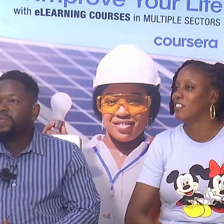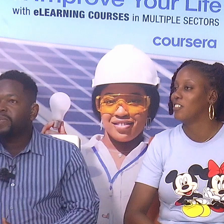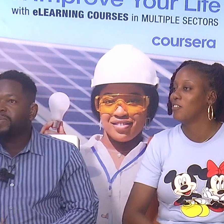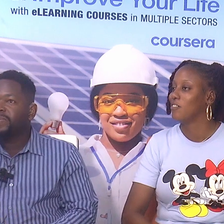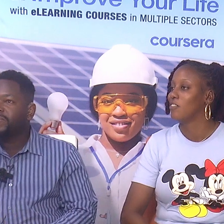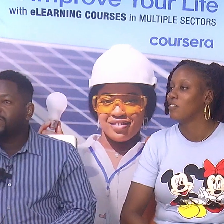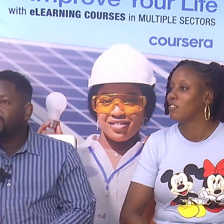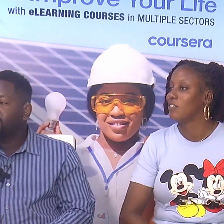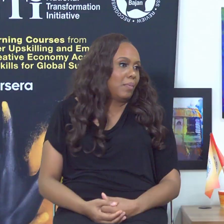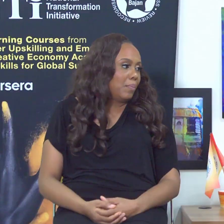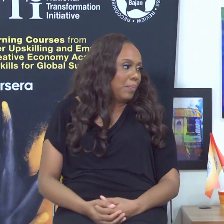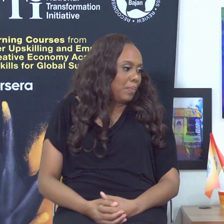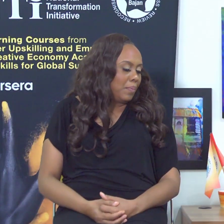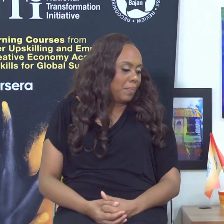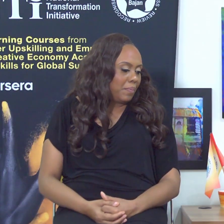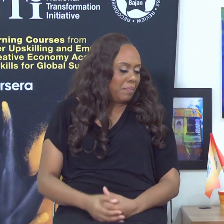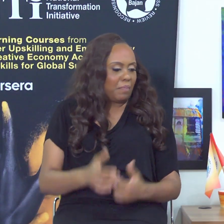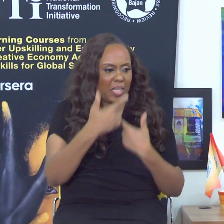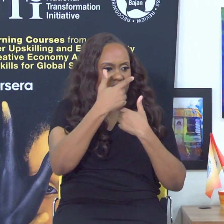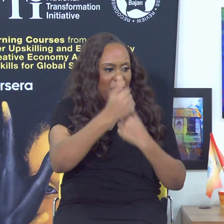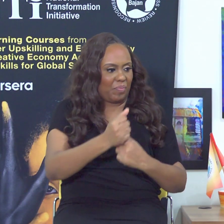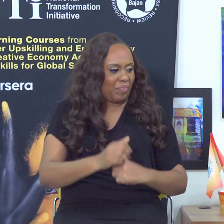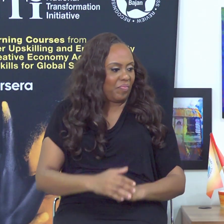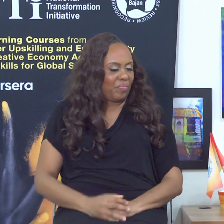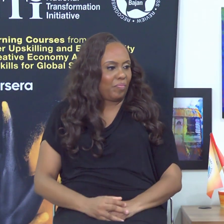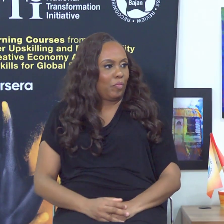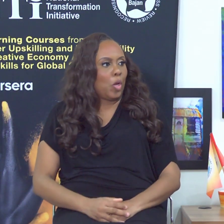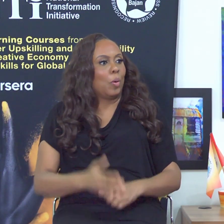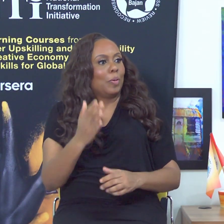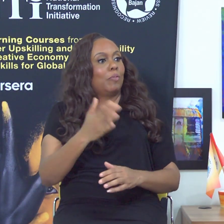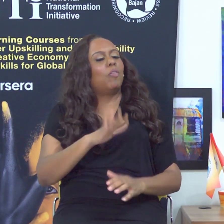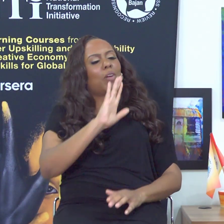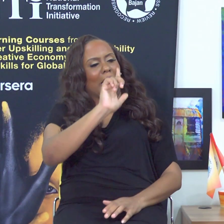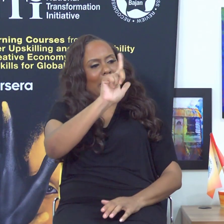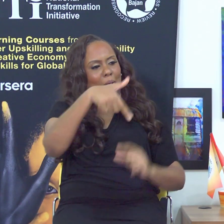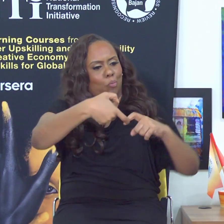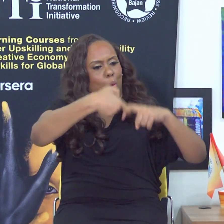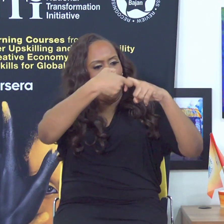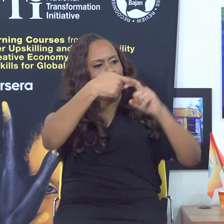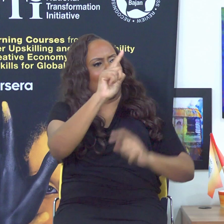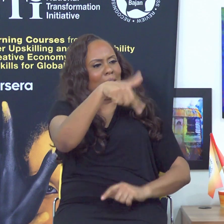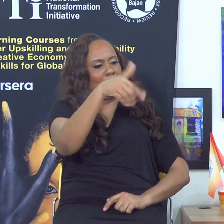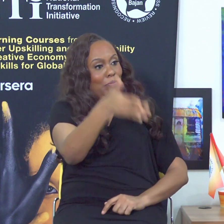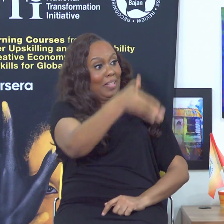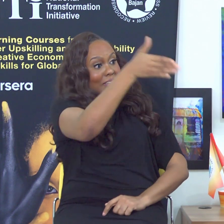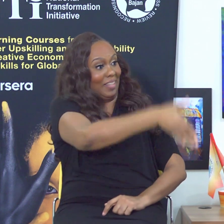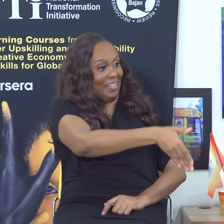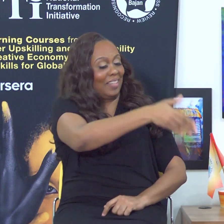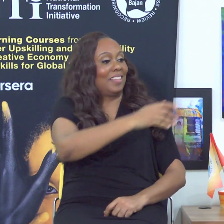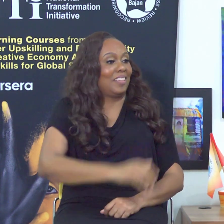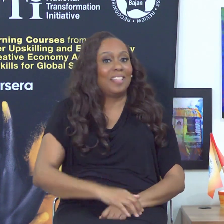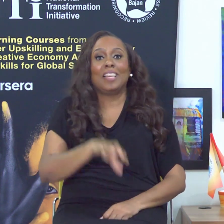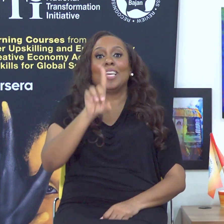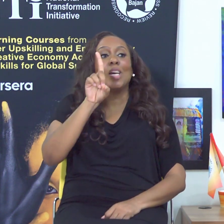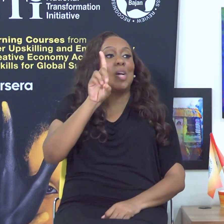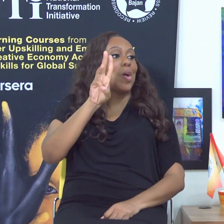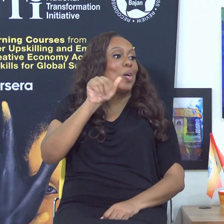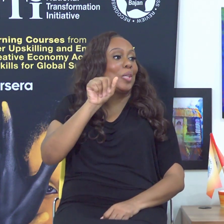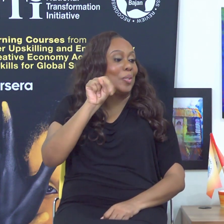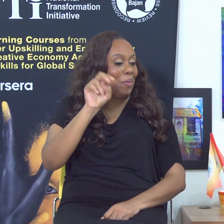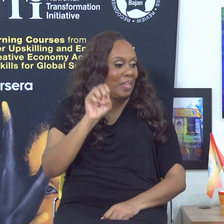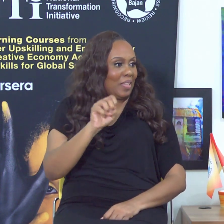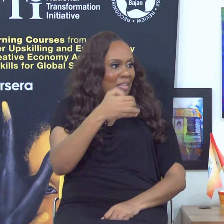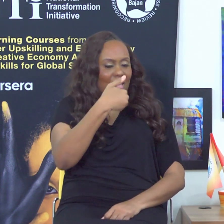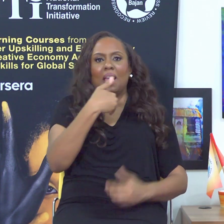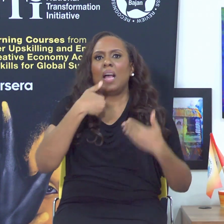depending on that deaf person. Interesting, fascinating. Okay, we'll come back to you, Soraya. Let's involve Dwayne Clark here. Dwayne, I mentioned,